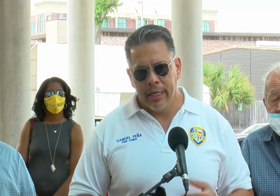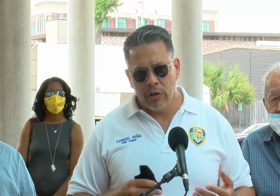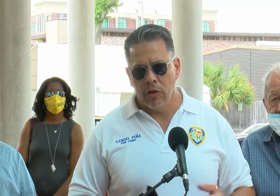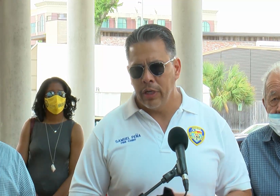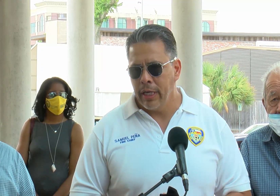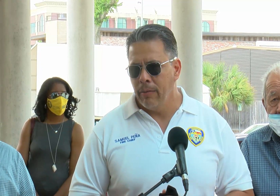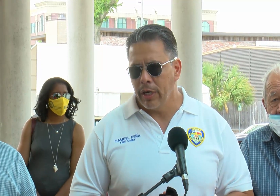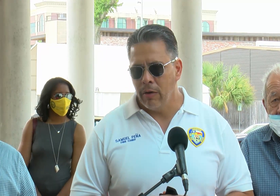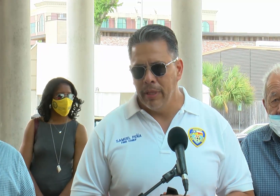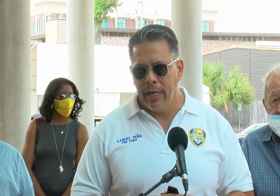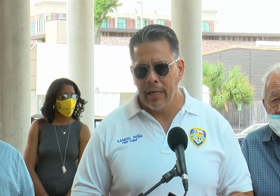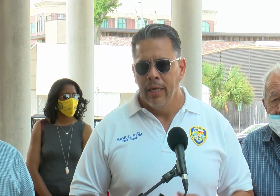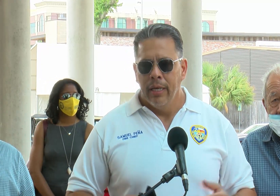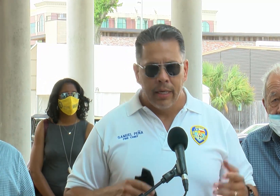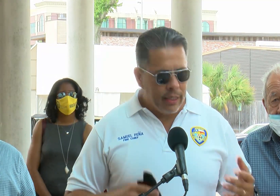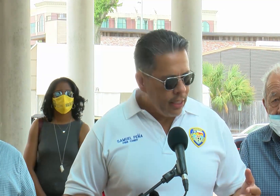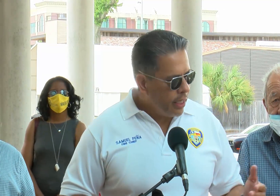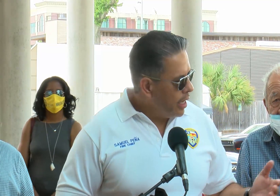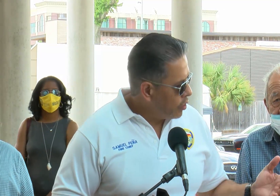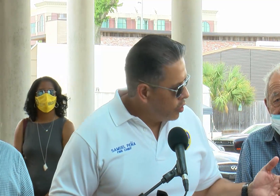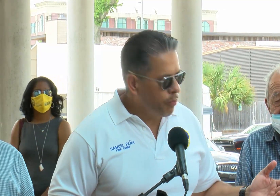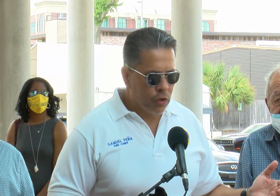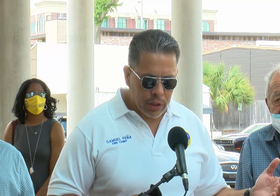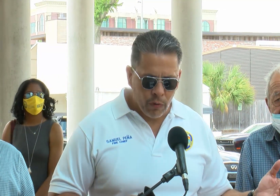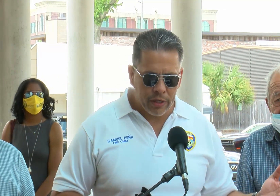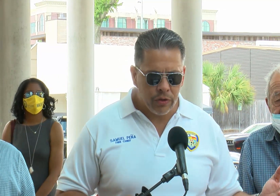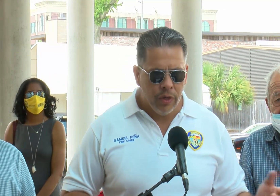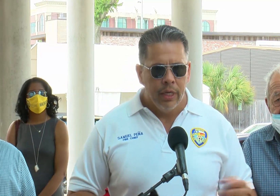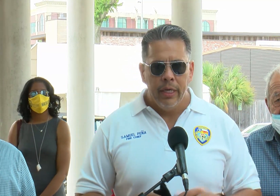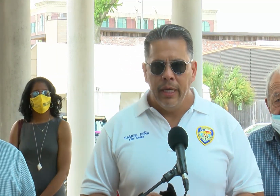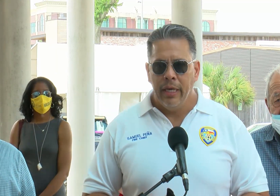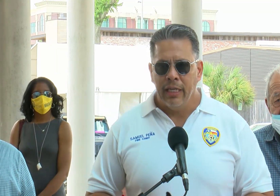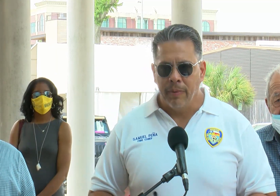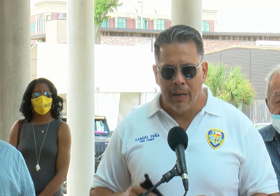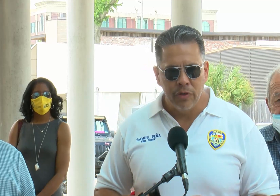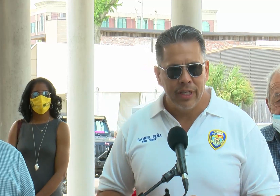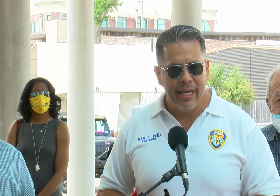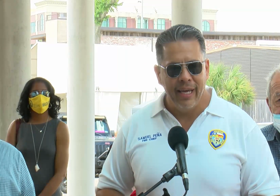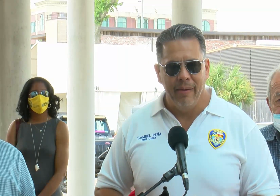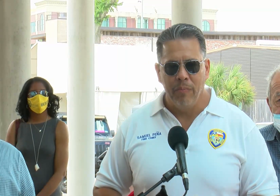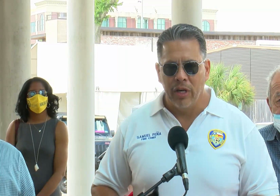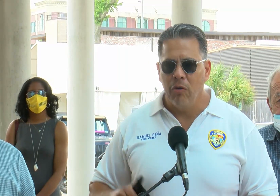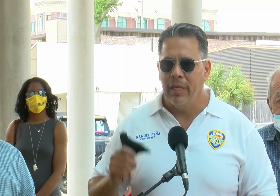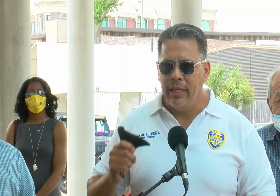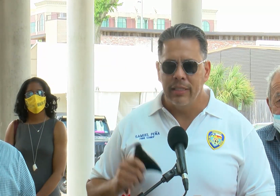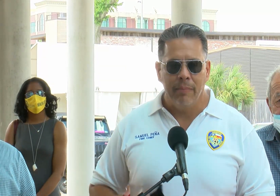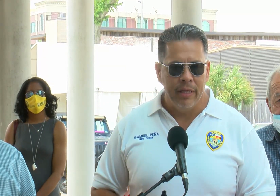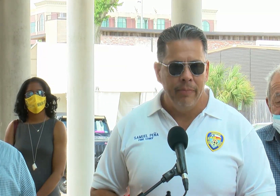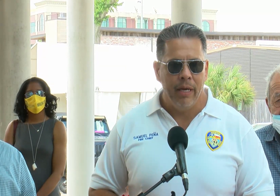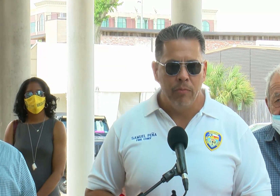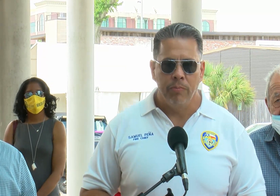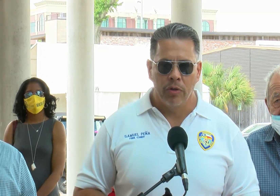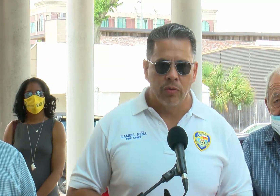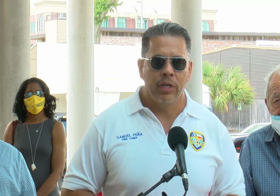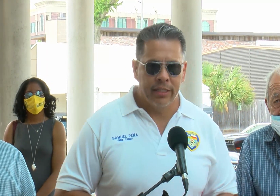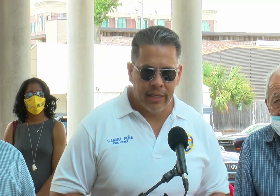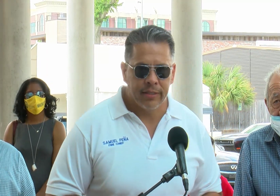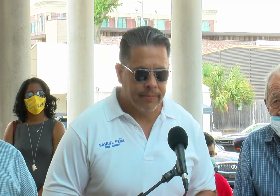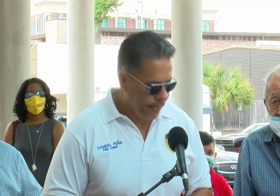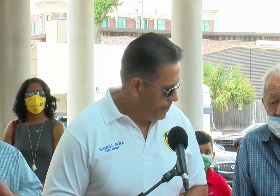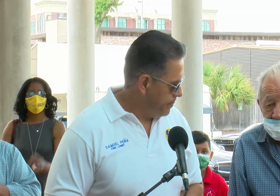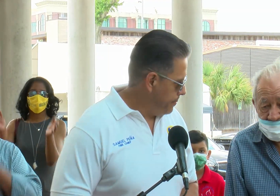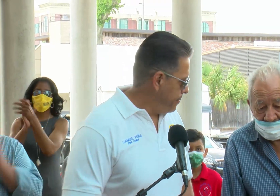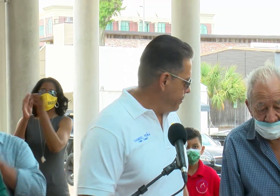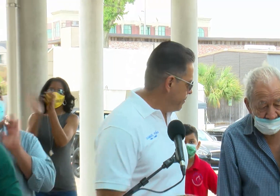Así es que eso es lo que queremos recomendar. Gracias a todos por su esfuerzo y esperamos que poder combatir esta pandemia muy pronto.